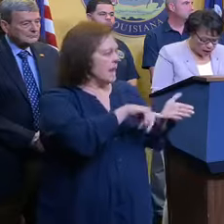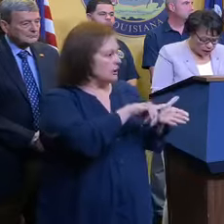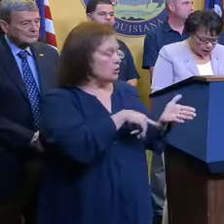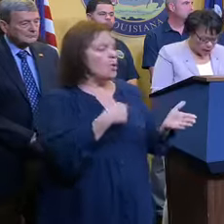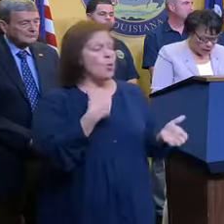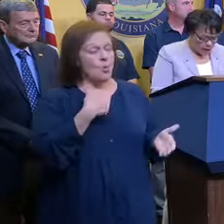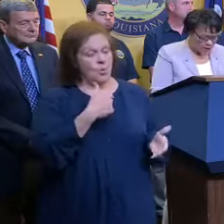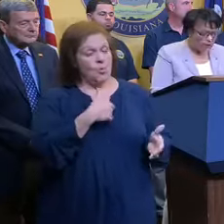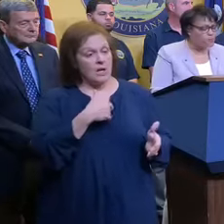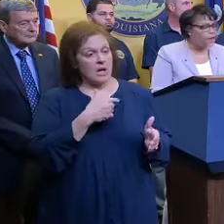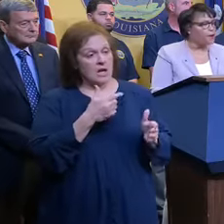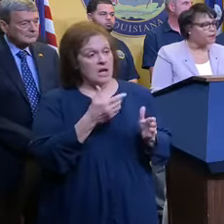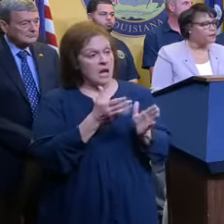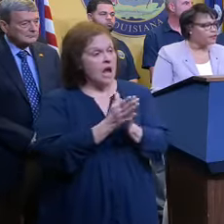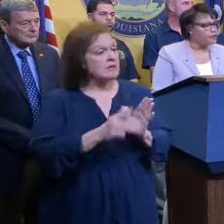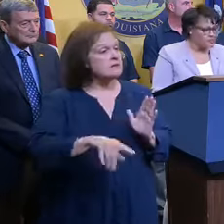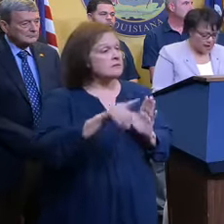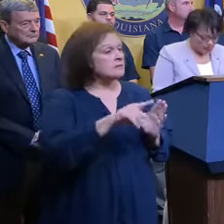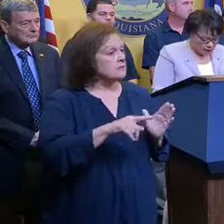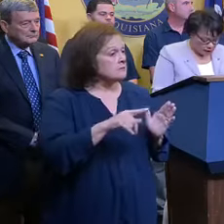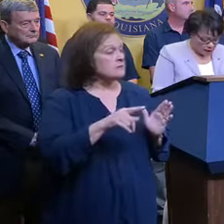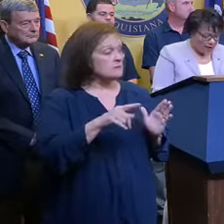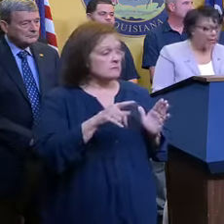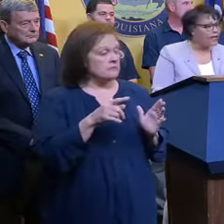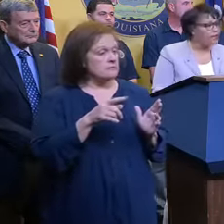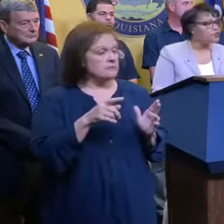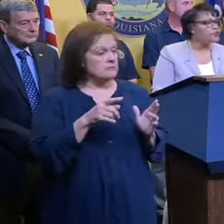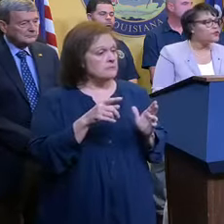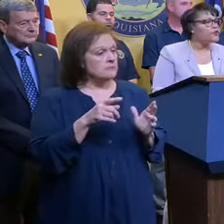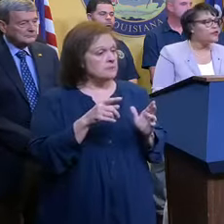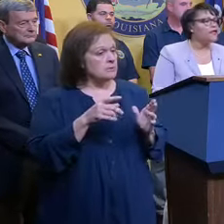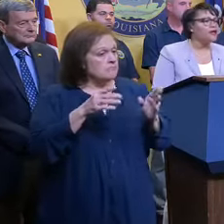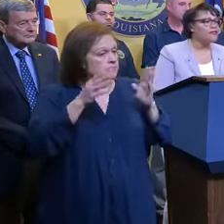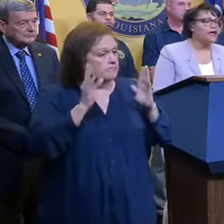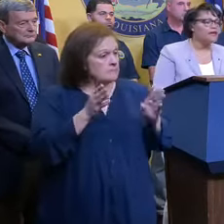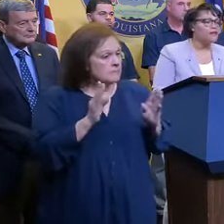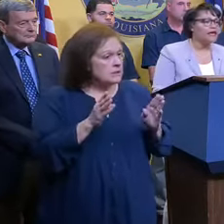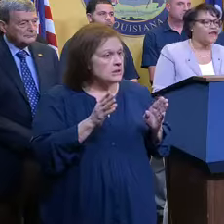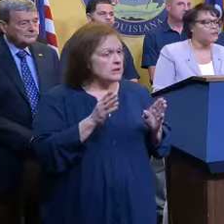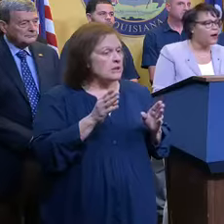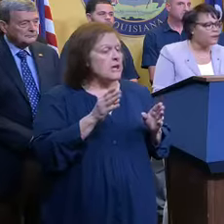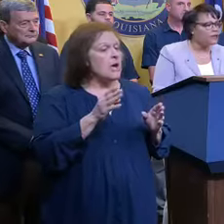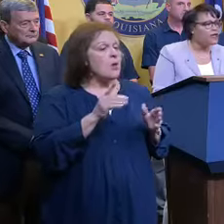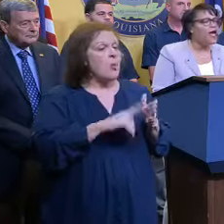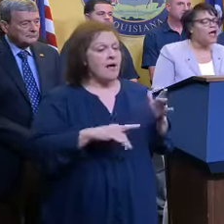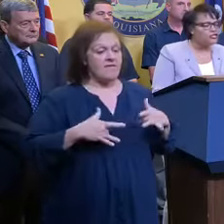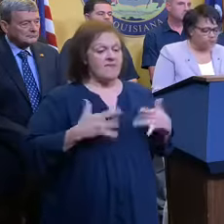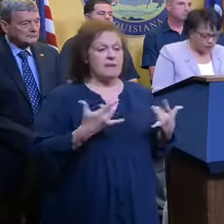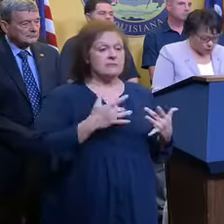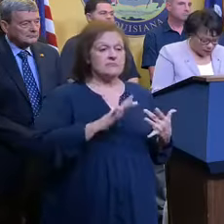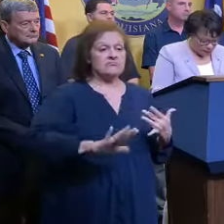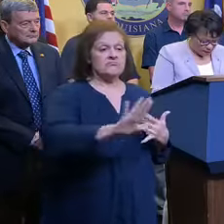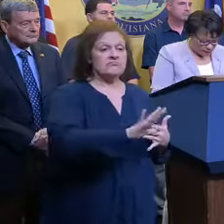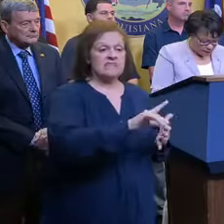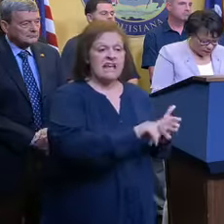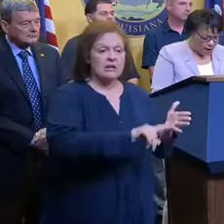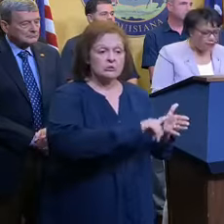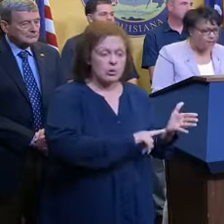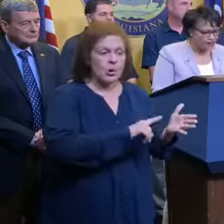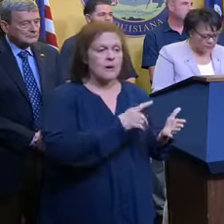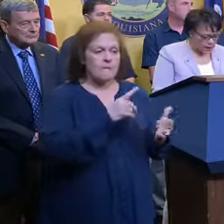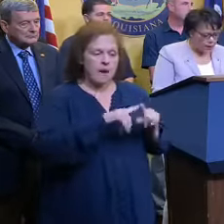encouraging the public really to take heed to the events that have been canceled publicly, and just be aware